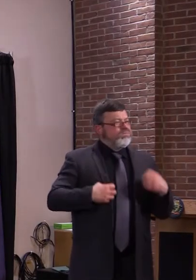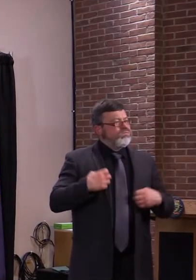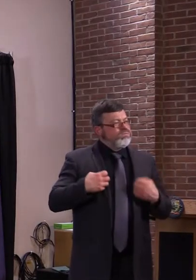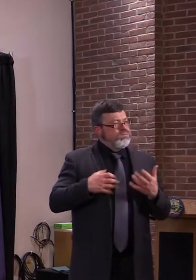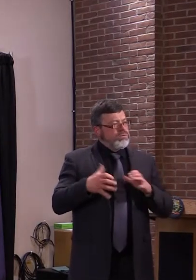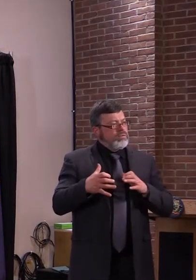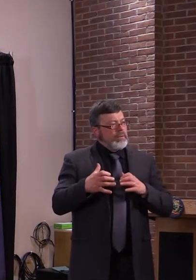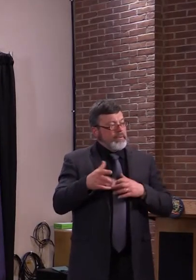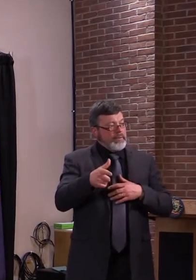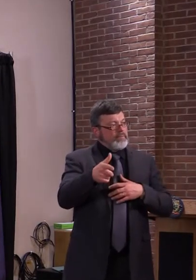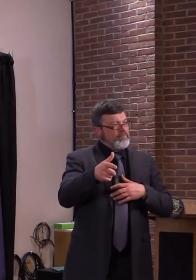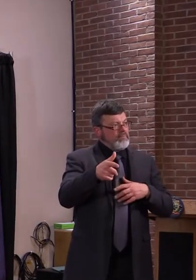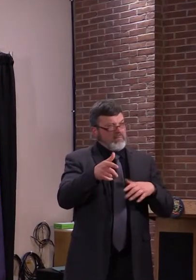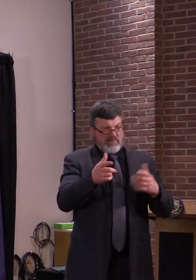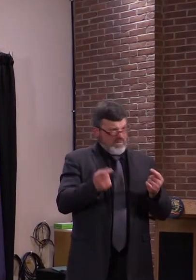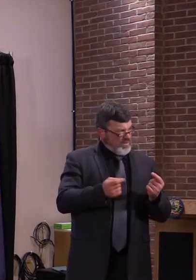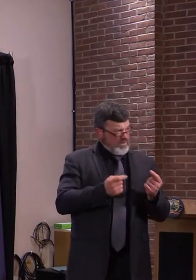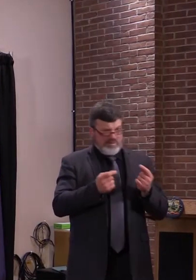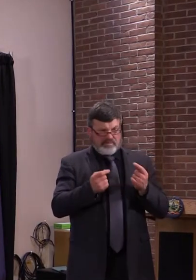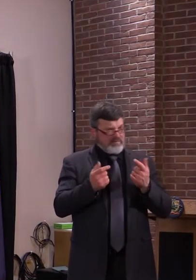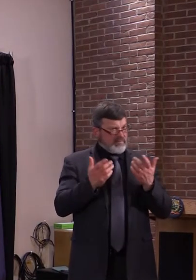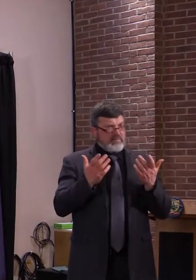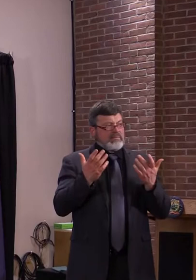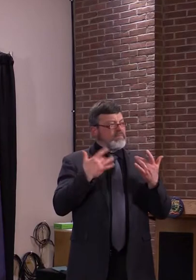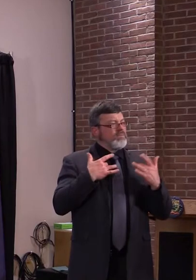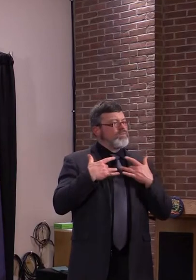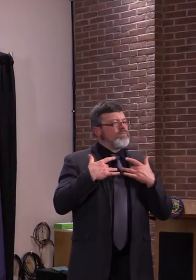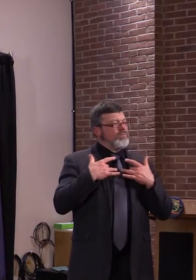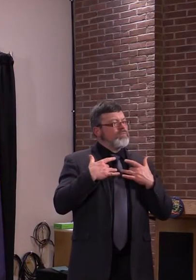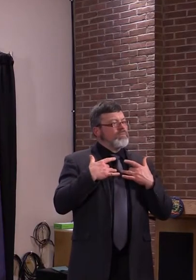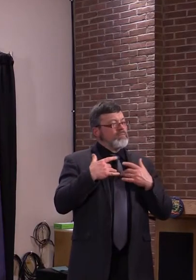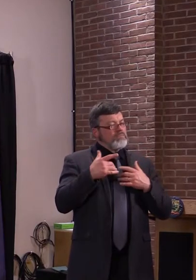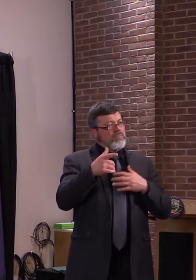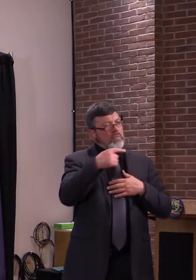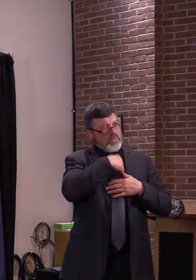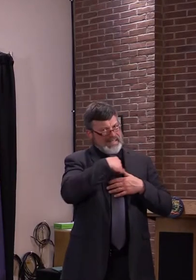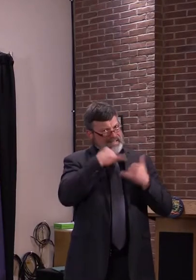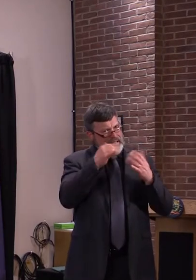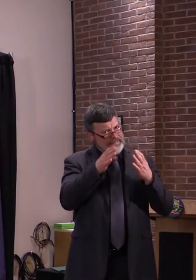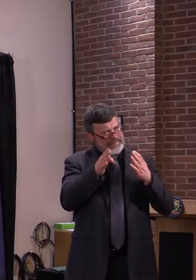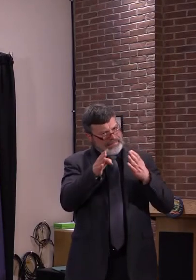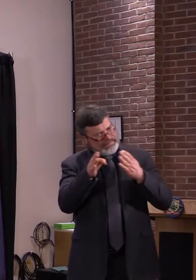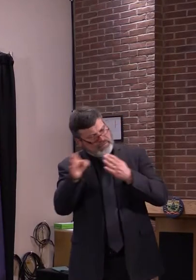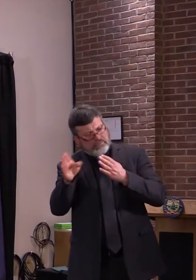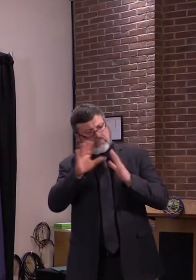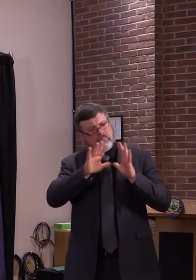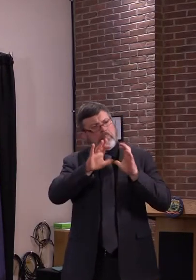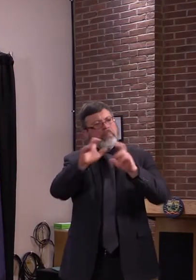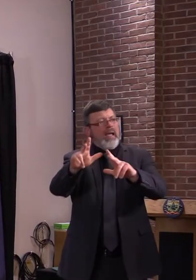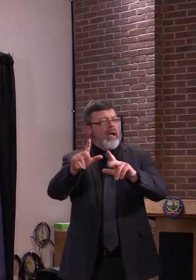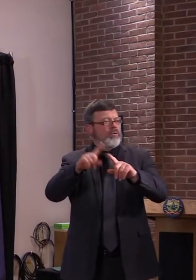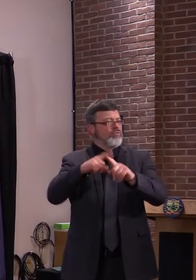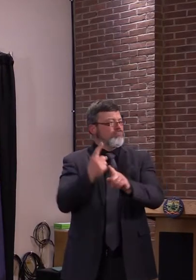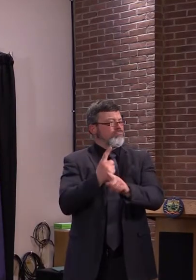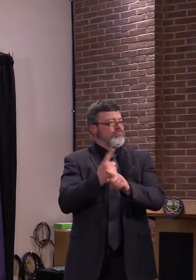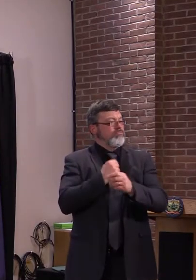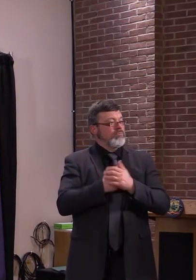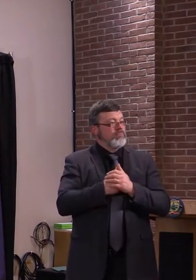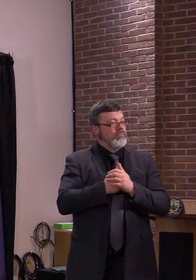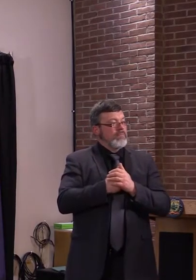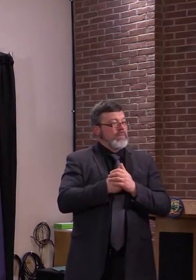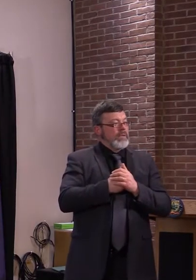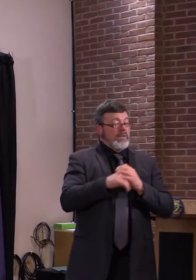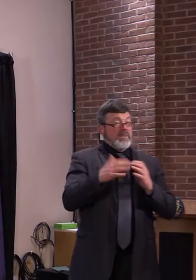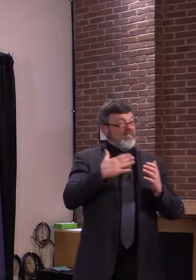as we slowly make our way toward a more normal way of life. I'll share some simple advice from our mental health